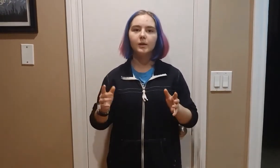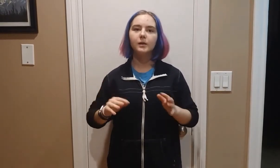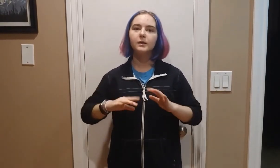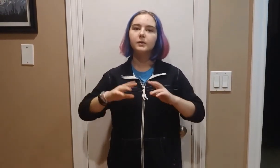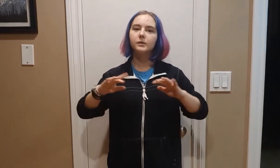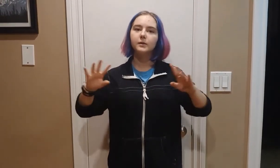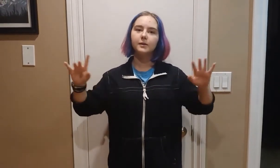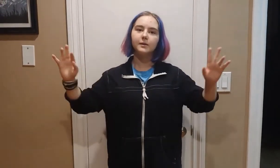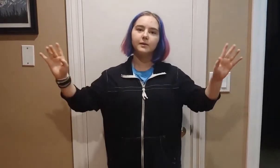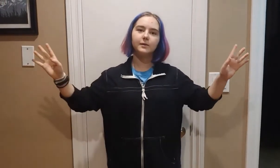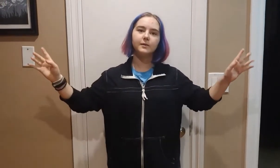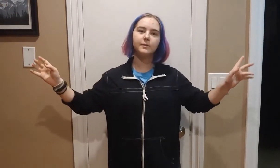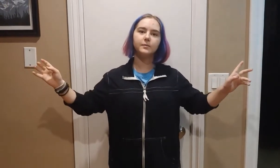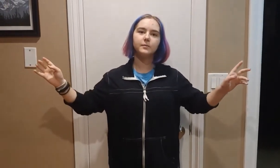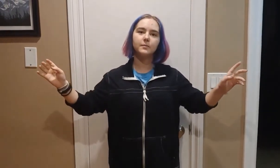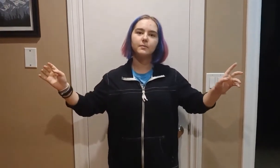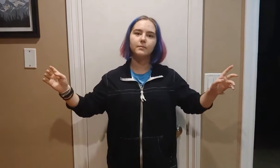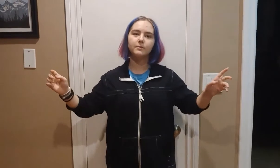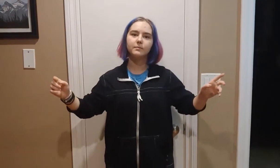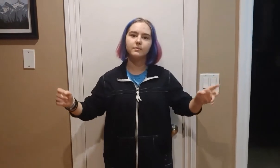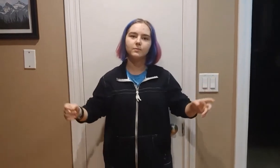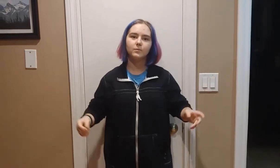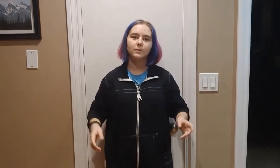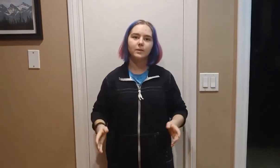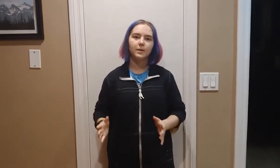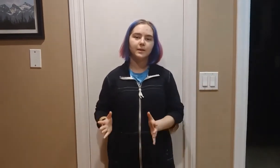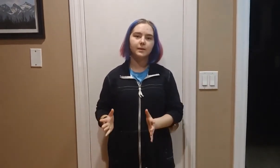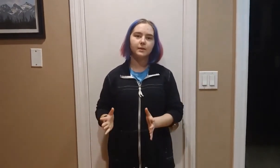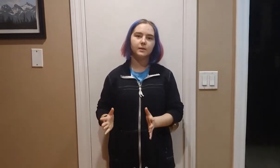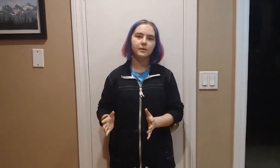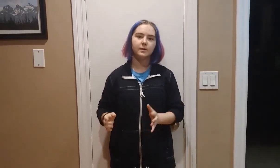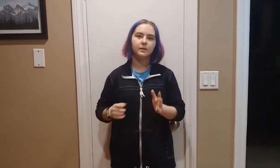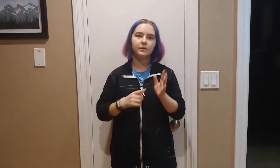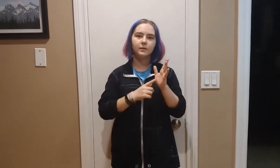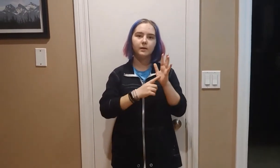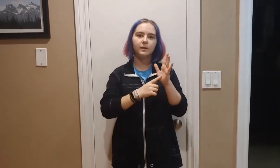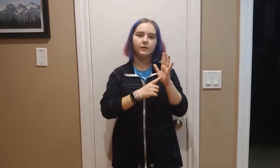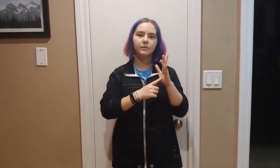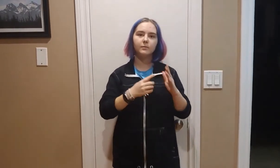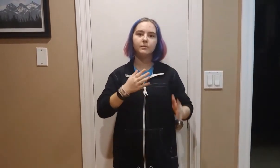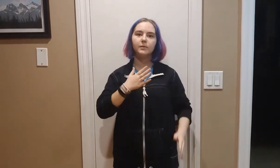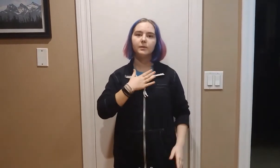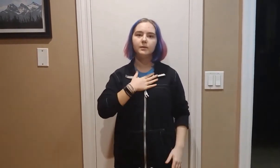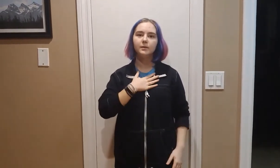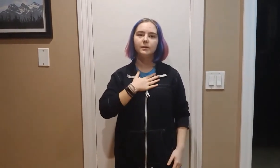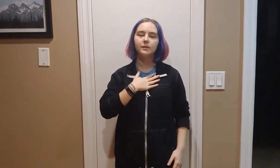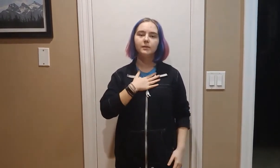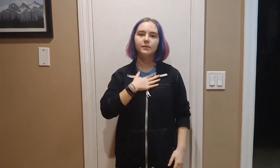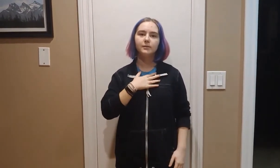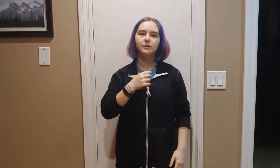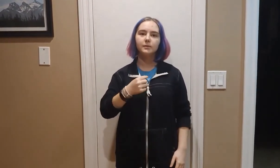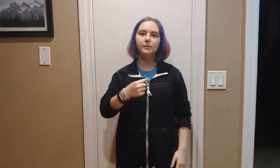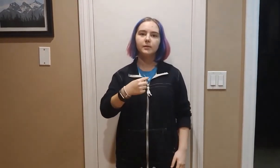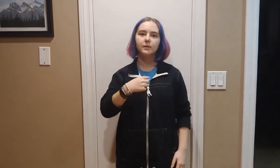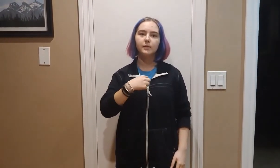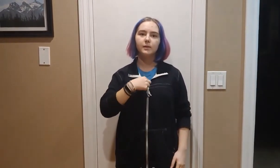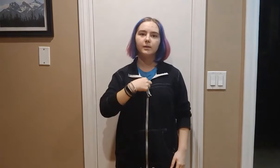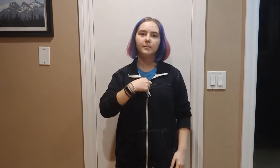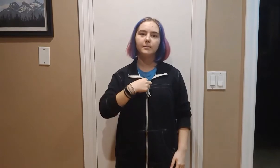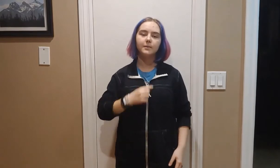it shine. This little light of mine, I'm